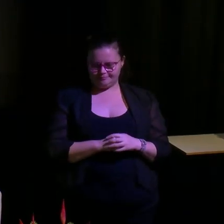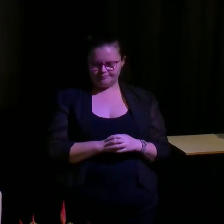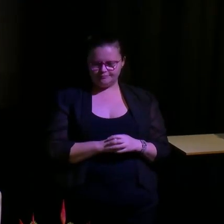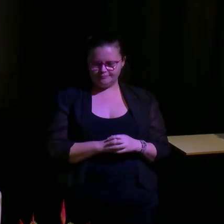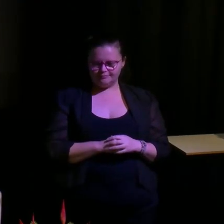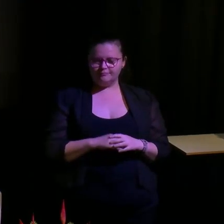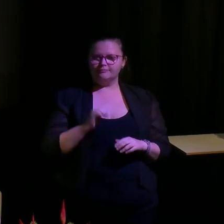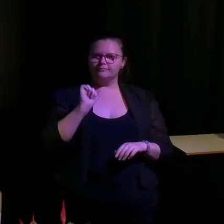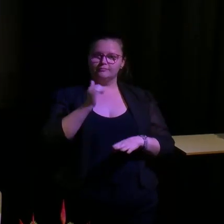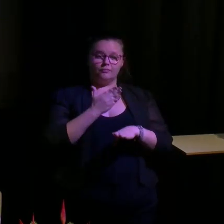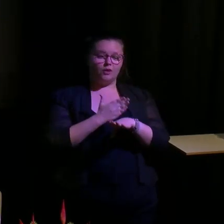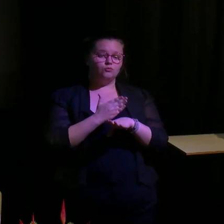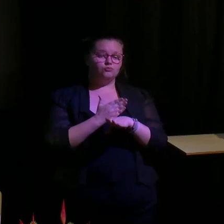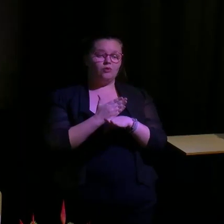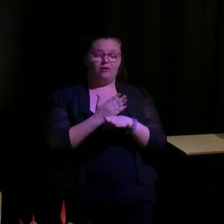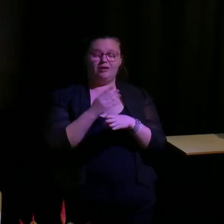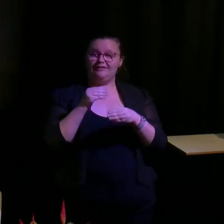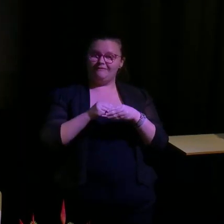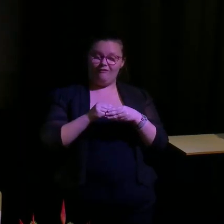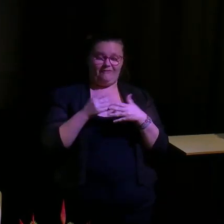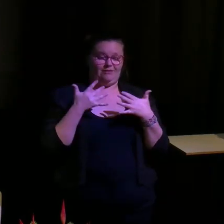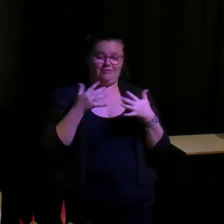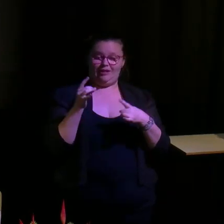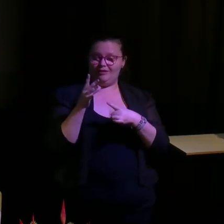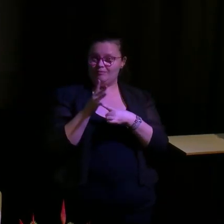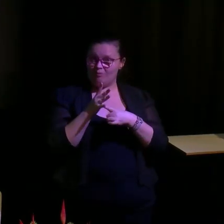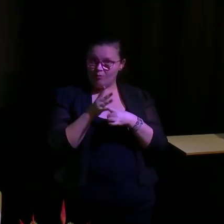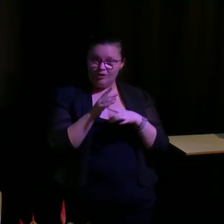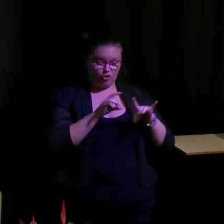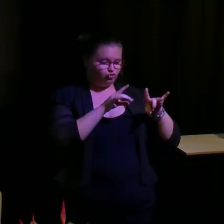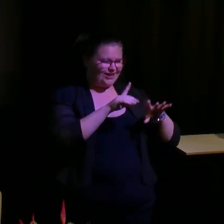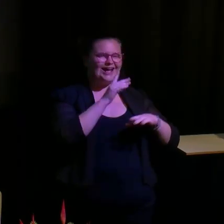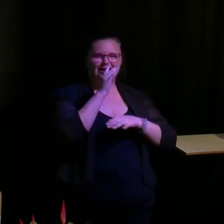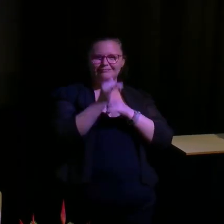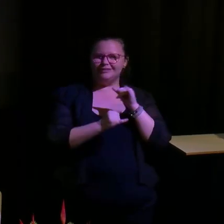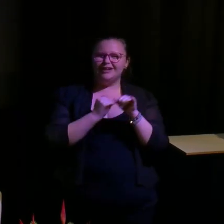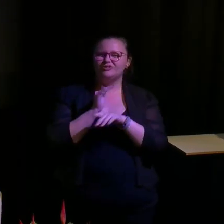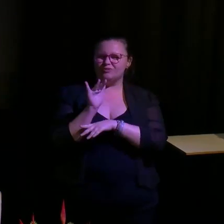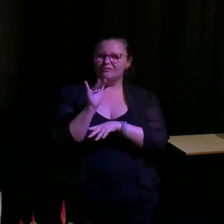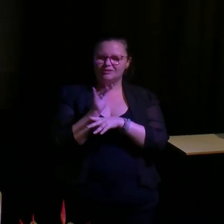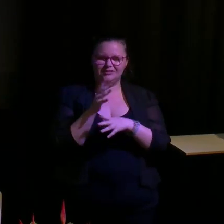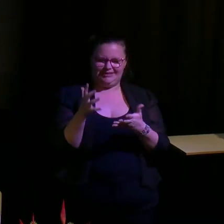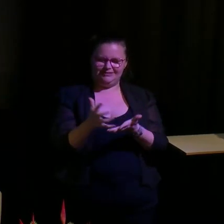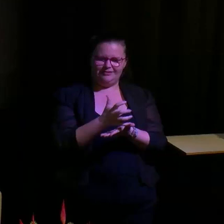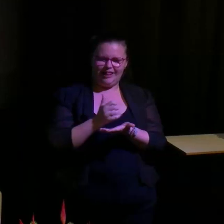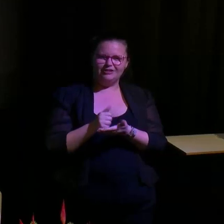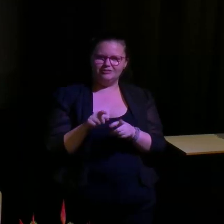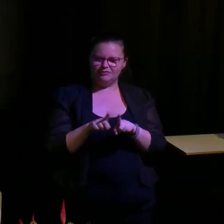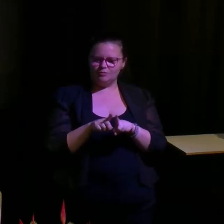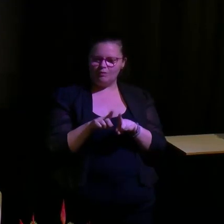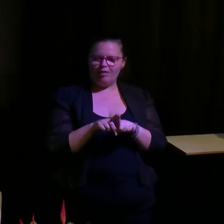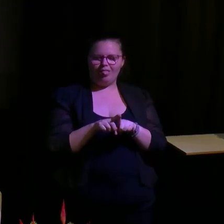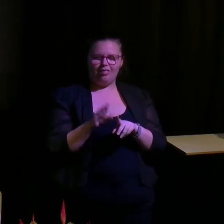Her work is in several significant Australian and international collections, including all of the Australia's